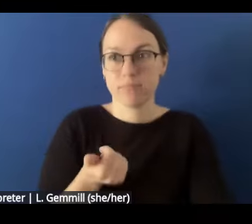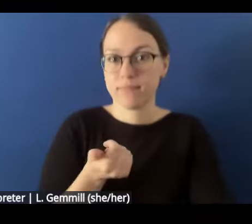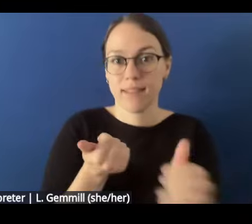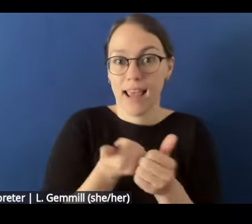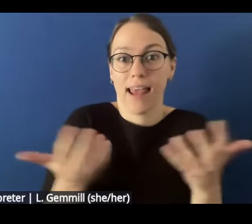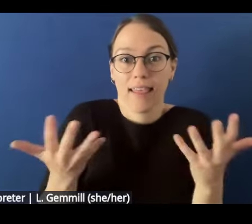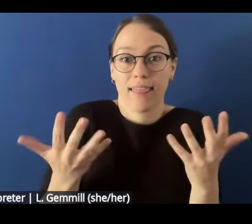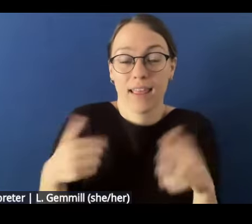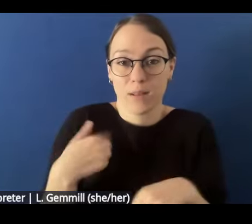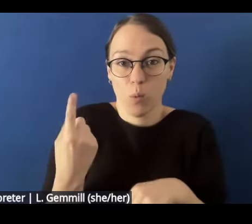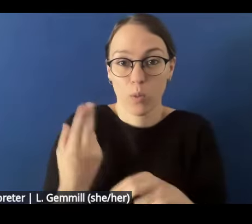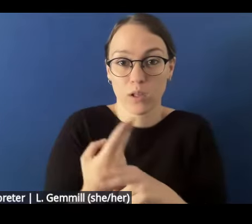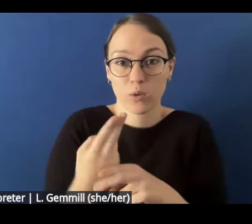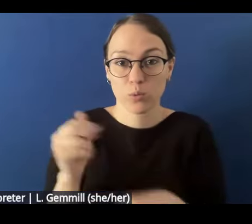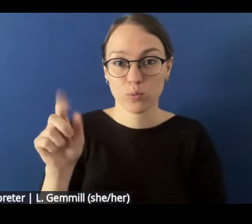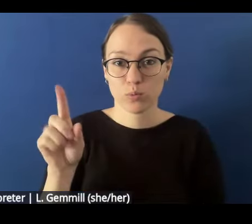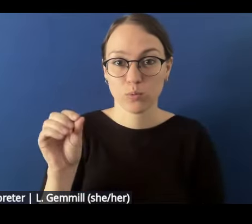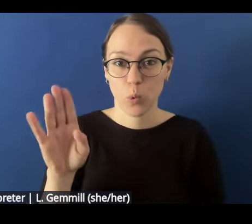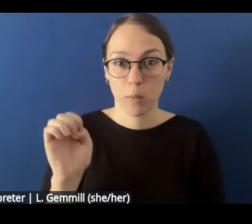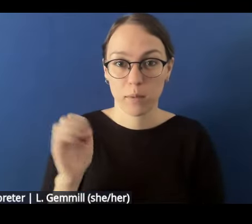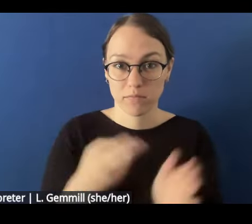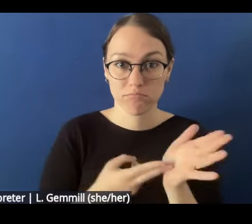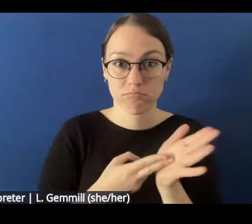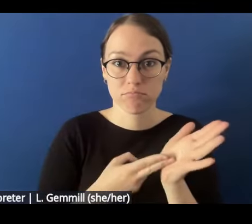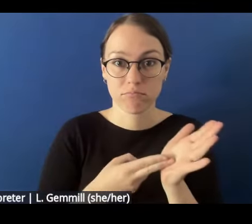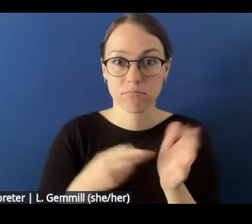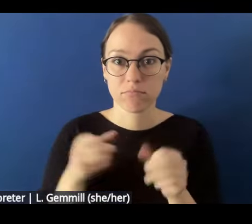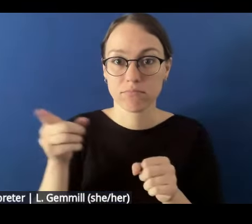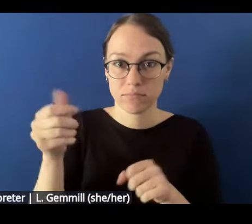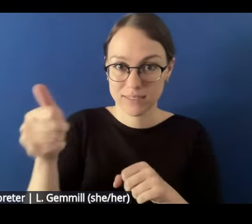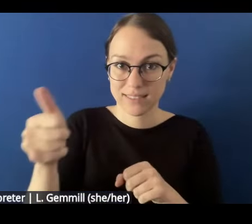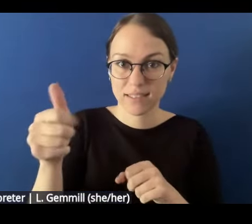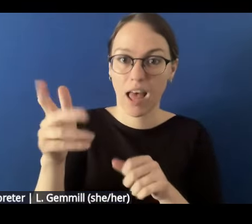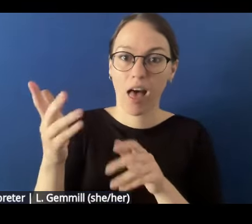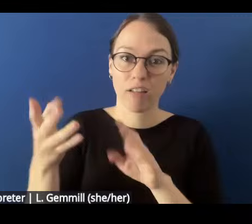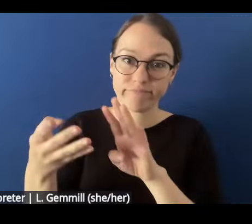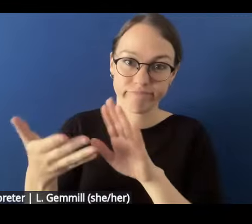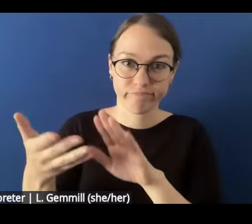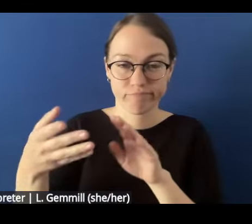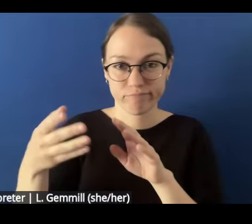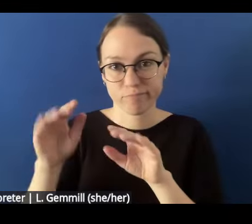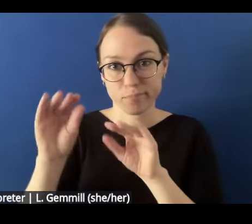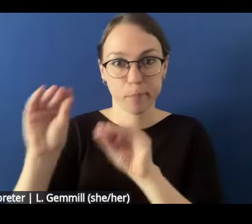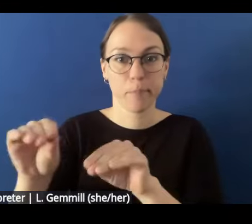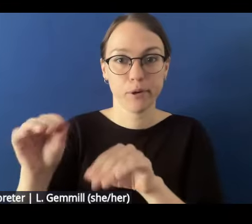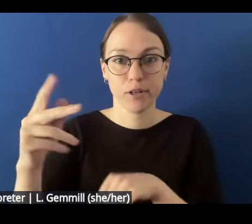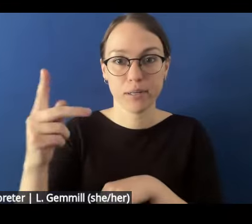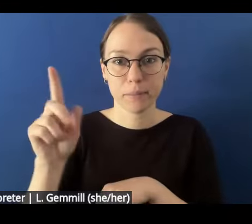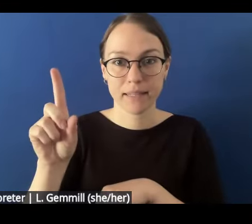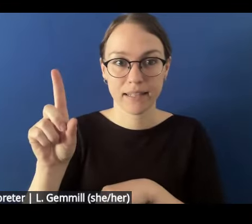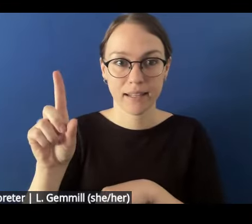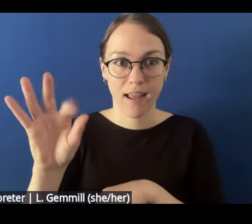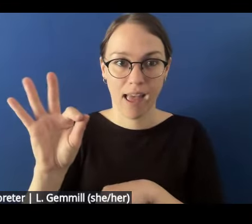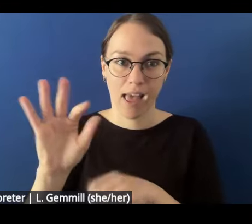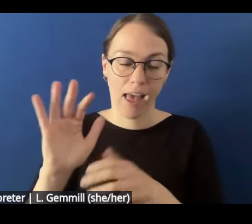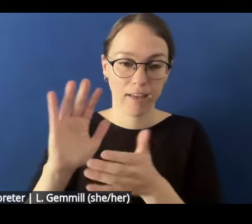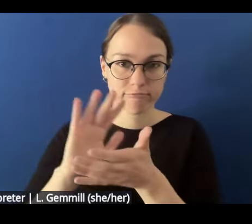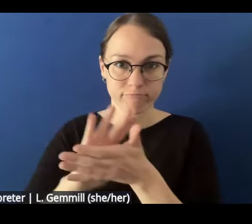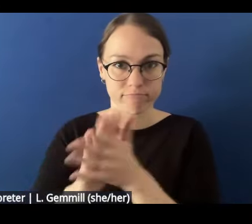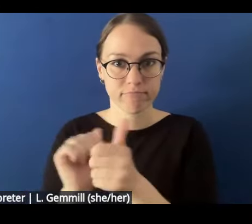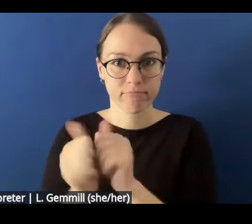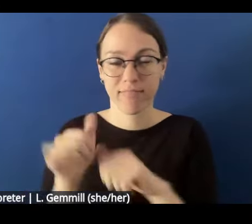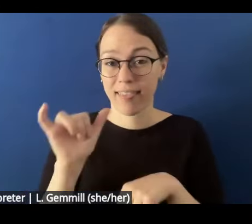to be honest, that puts it to a PDF so we can put it online. Processing petitions is still very much a manual process for